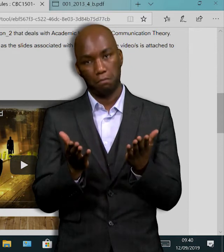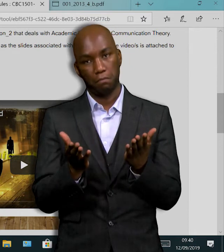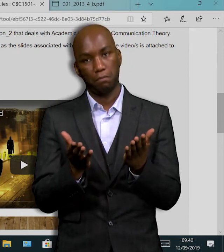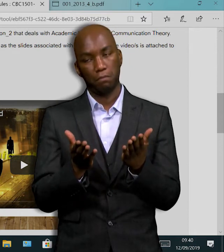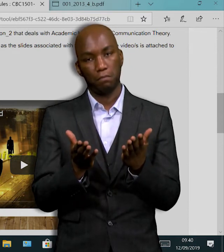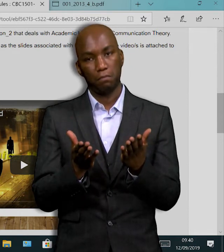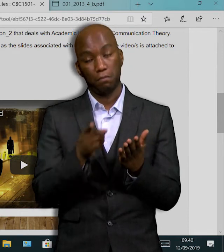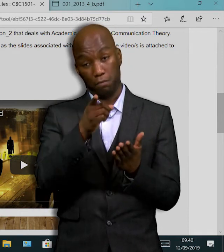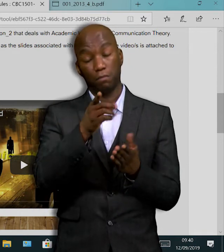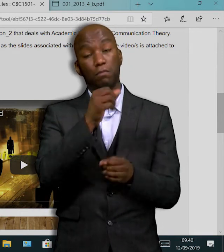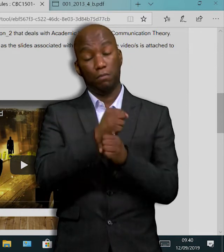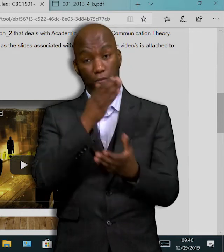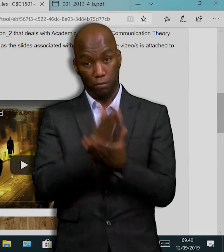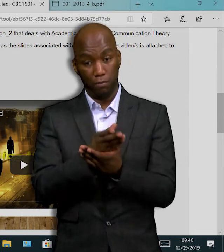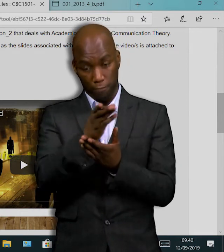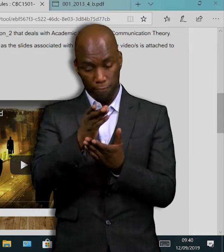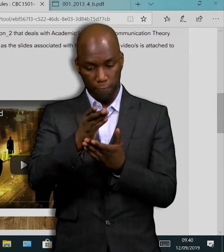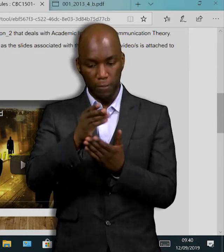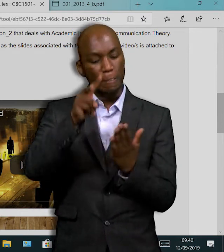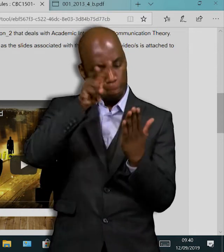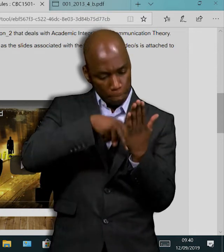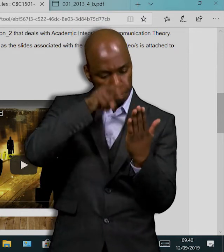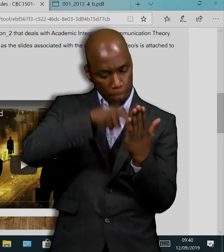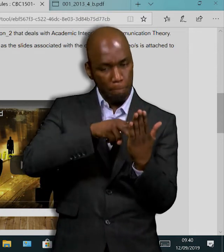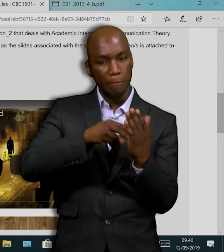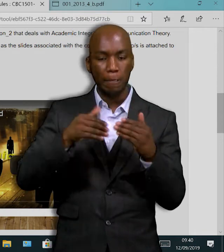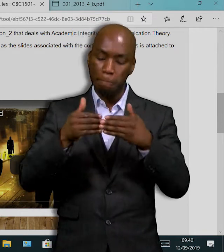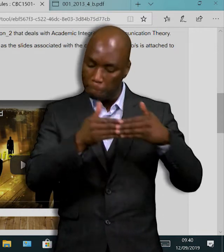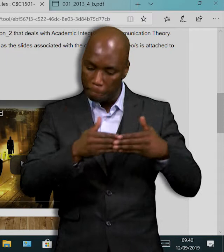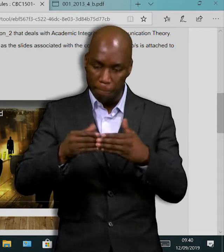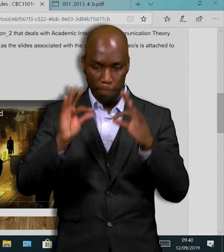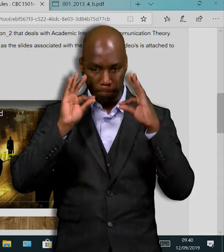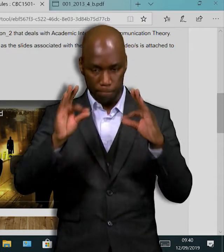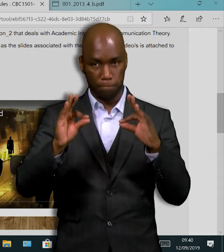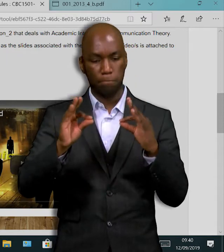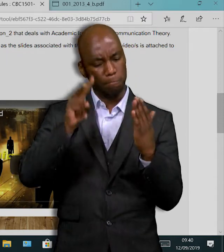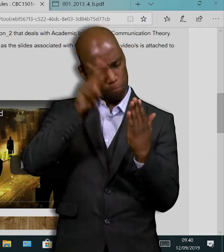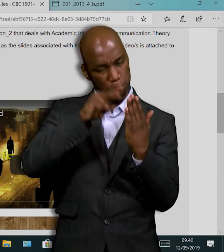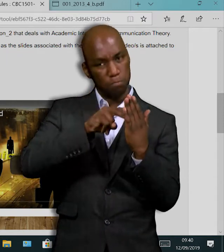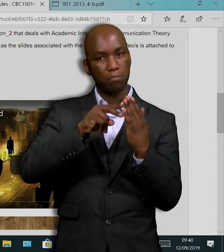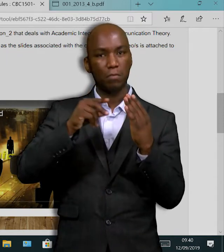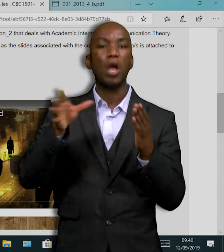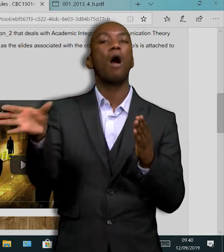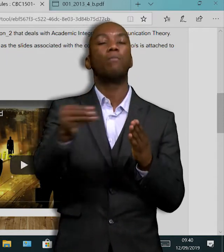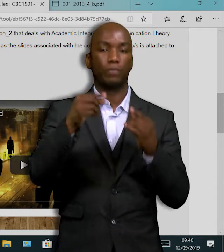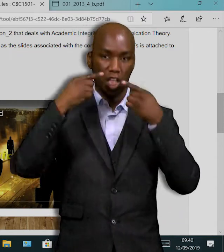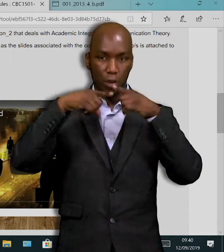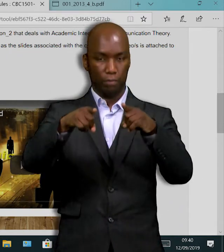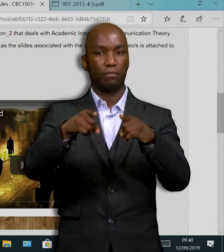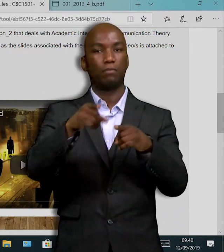So, make sure that you go through this section carefully and read all the announcements.